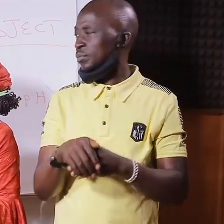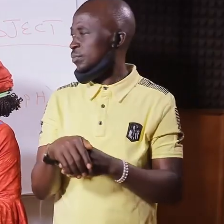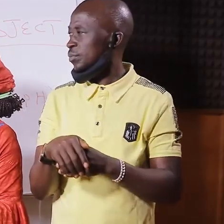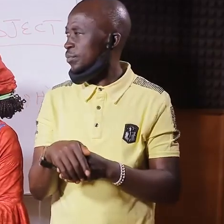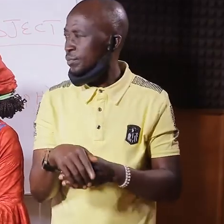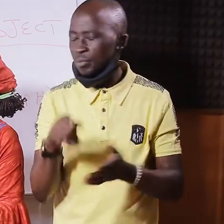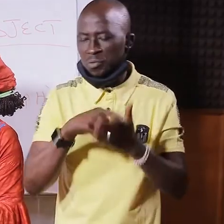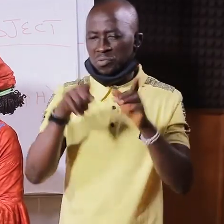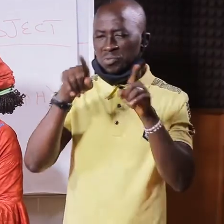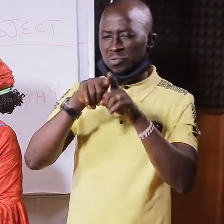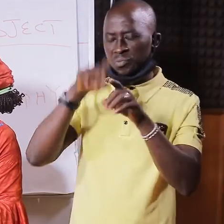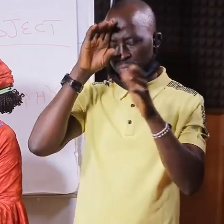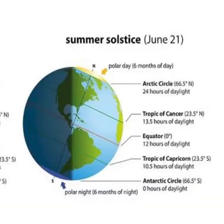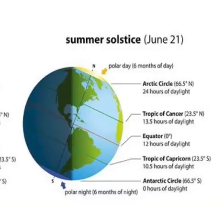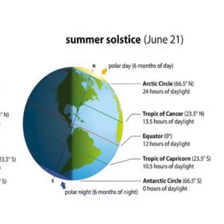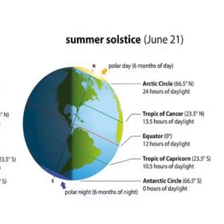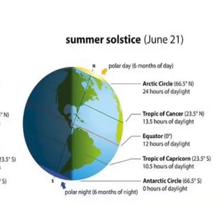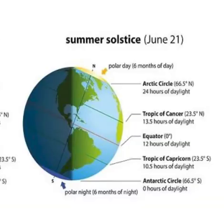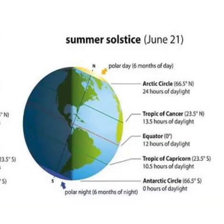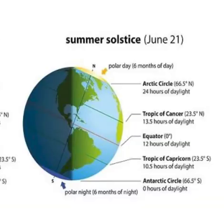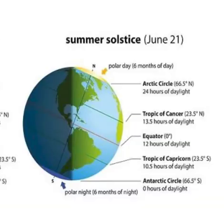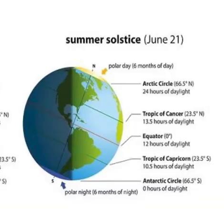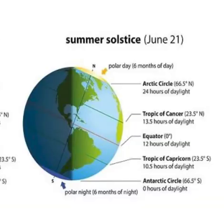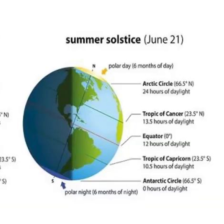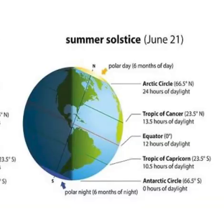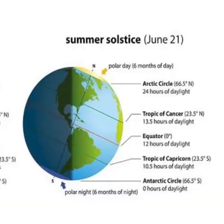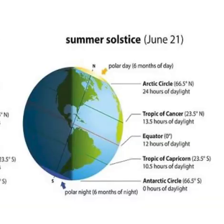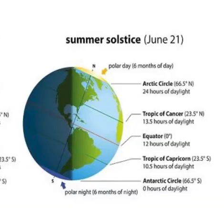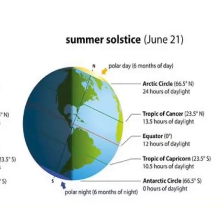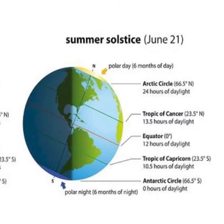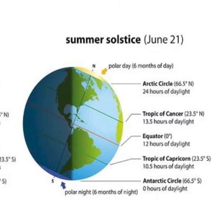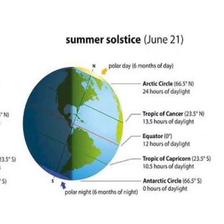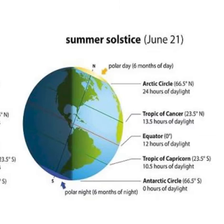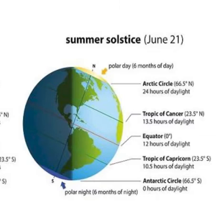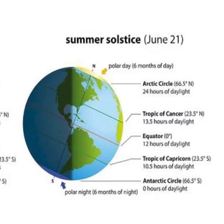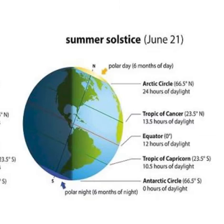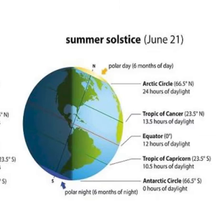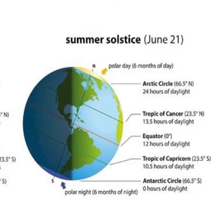these are also the diagrams of the solstice, like we've discussed. We'll continue.